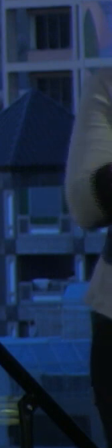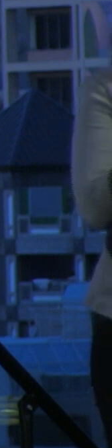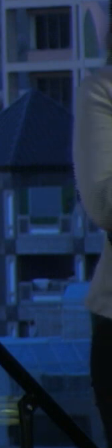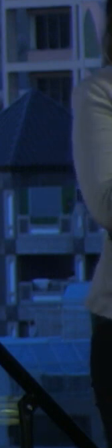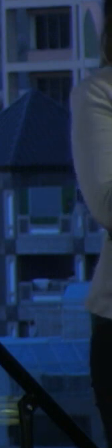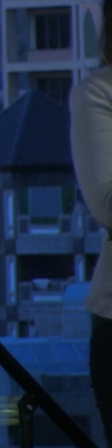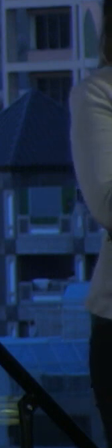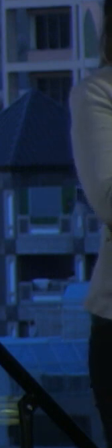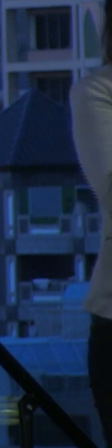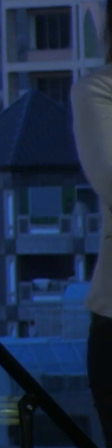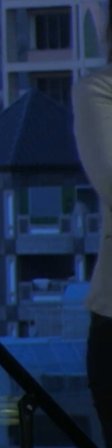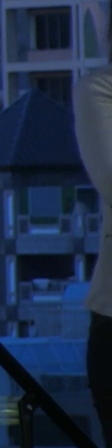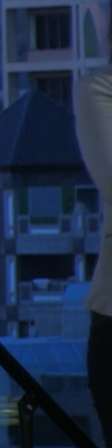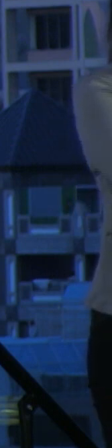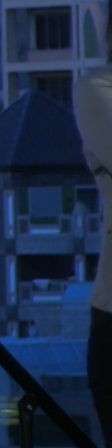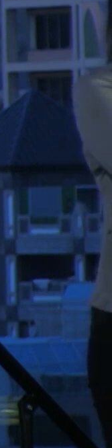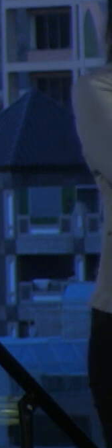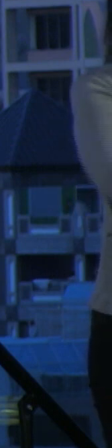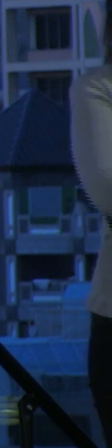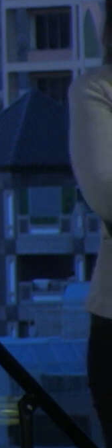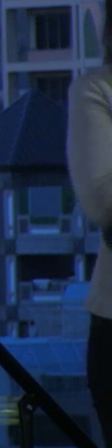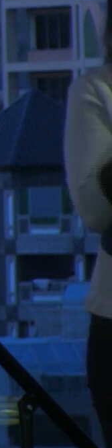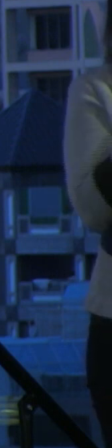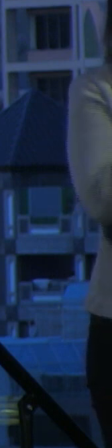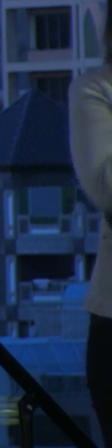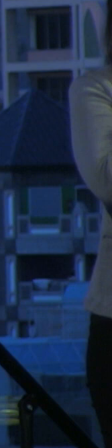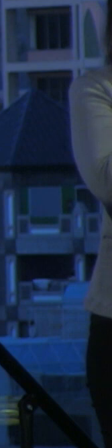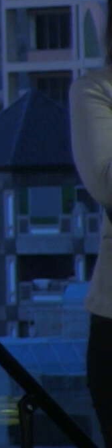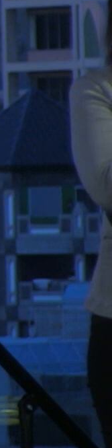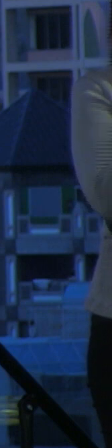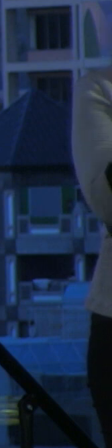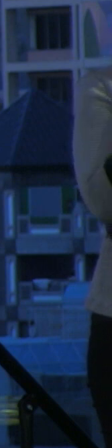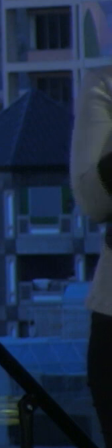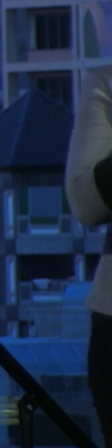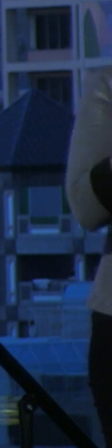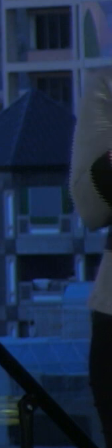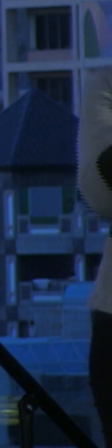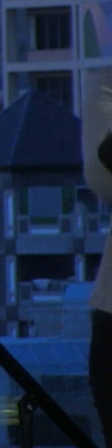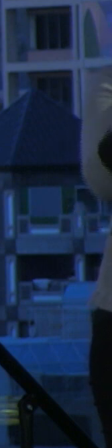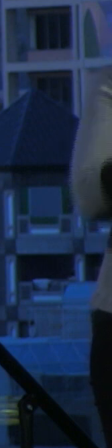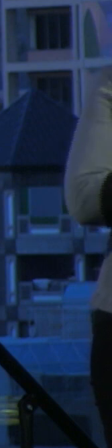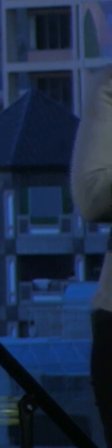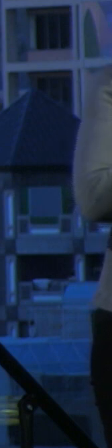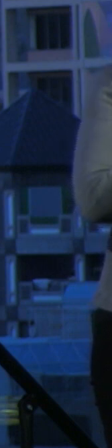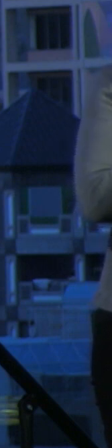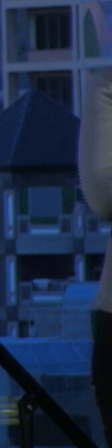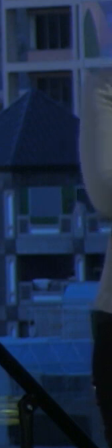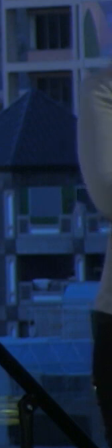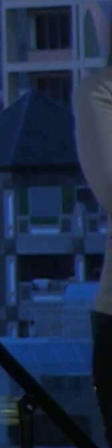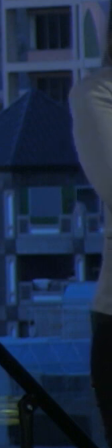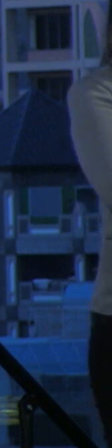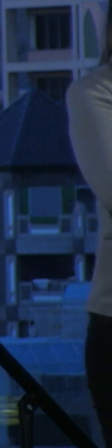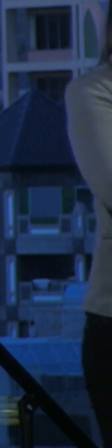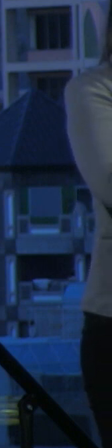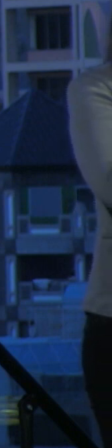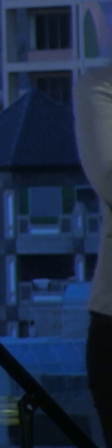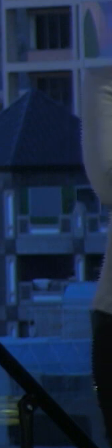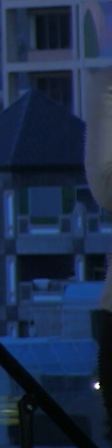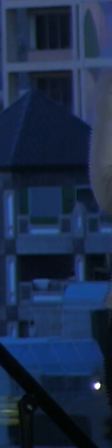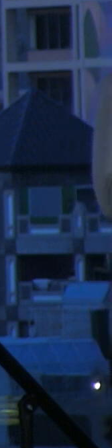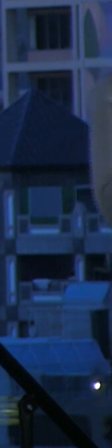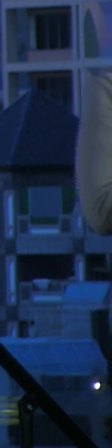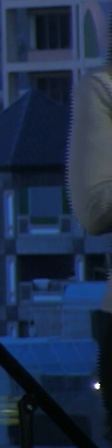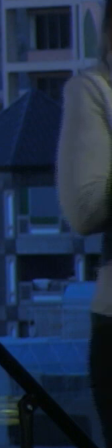sir, there's just me and you in this cab. Something tells me that something's weird here. So I said, "Okay, sir. Well, there's only